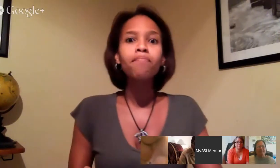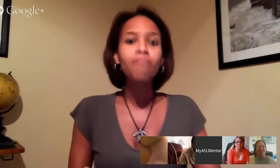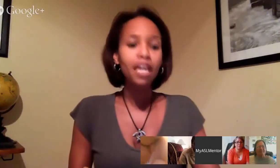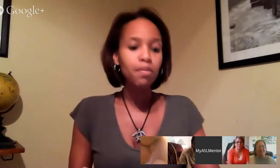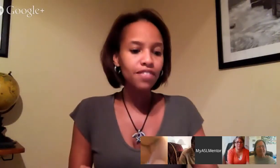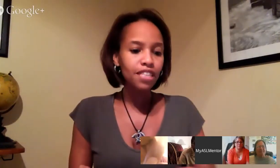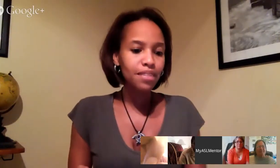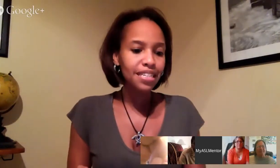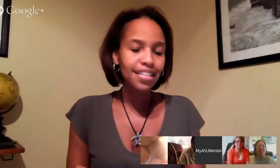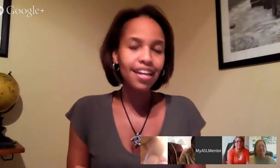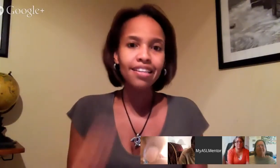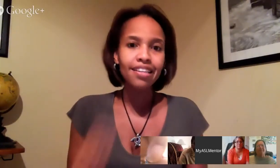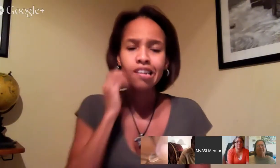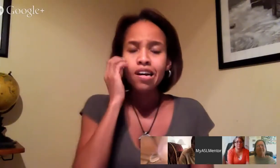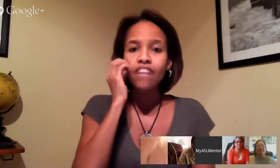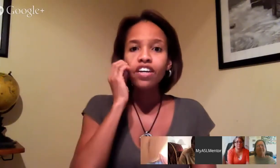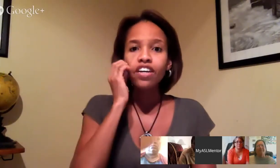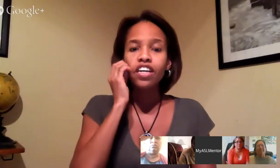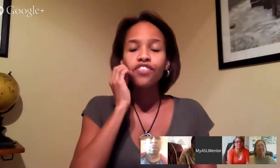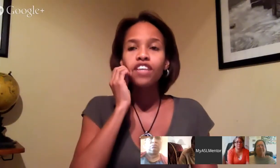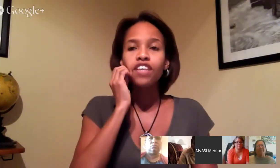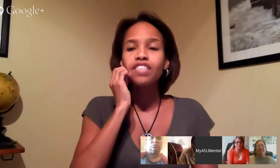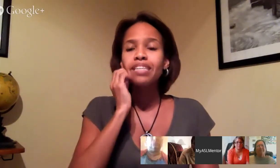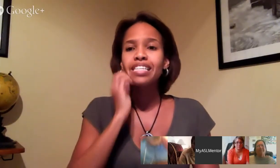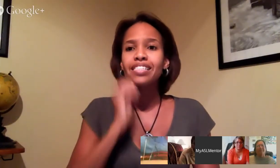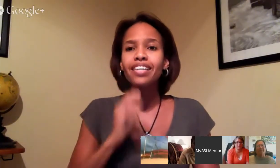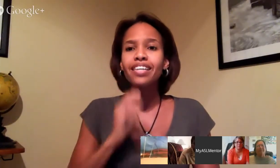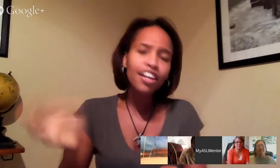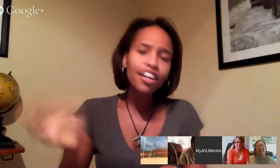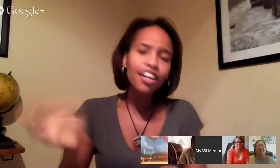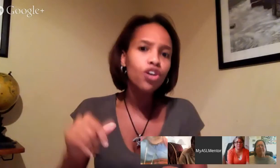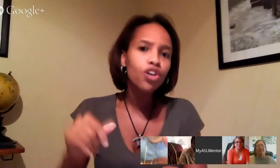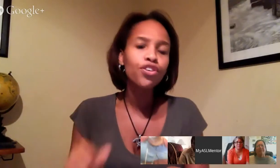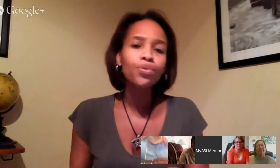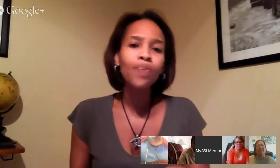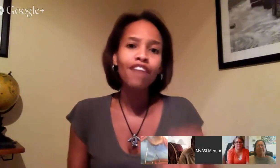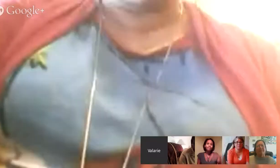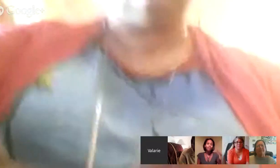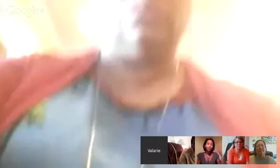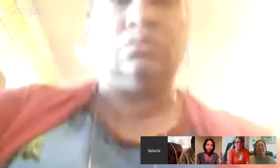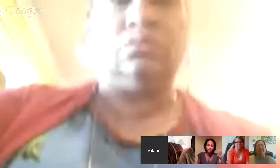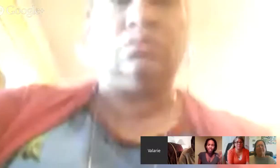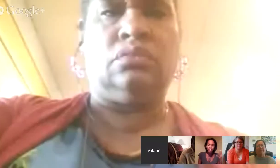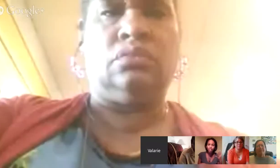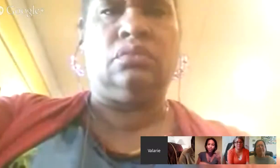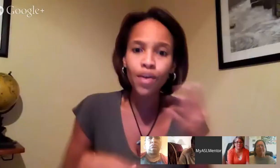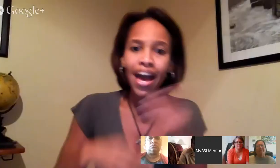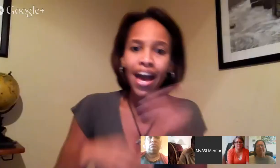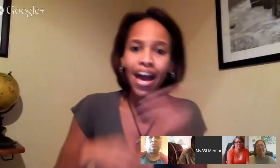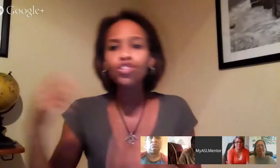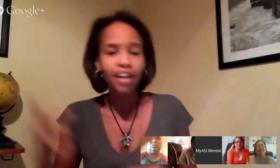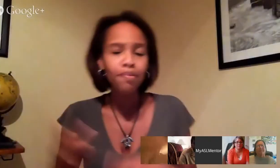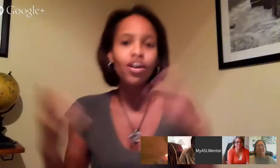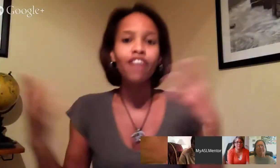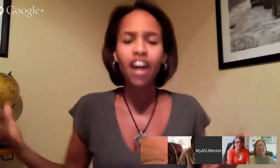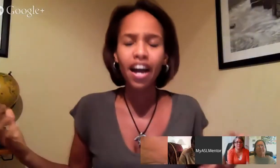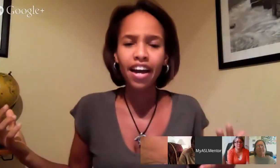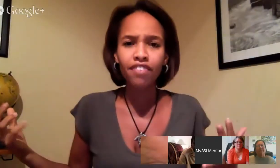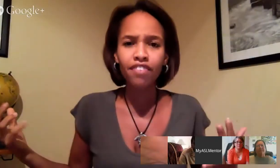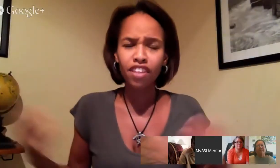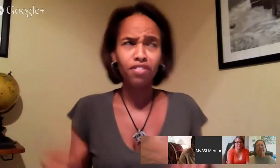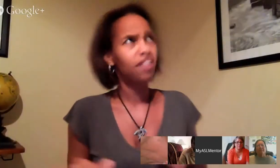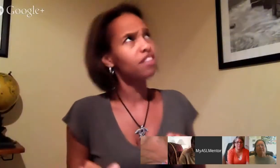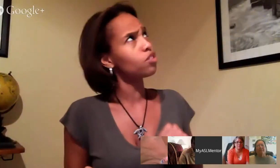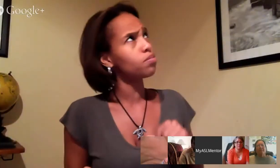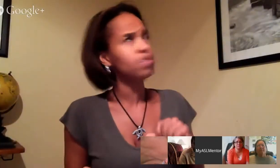Like maybe if somebody said, if somebody said, yeah, if you have 4 of something and you add 2, well, that means you have 5.